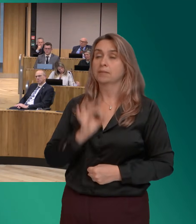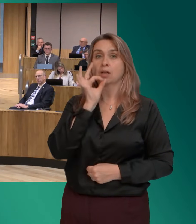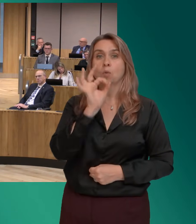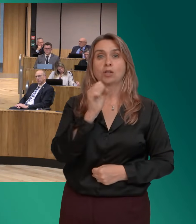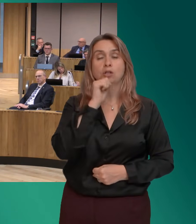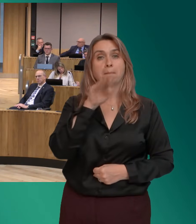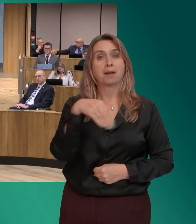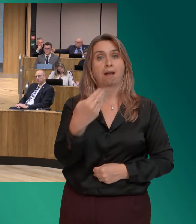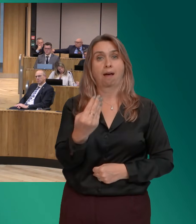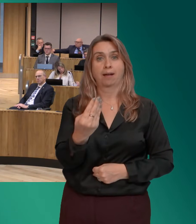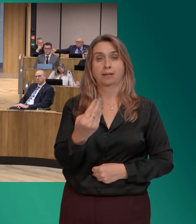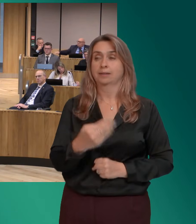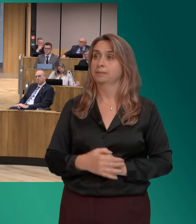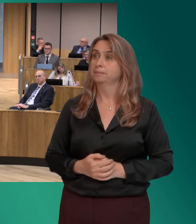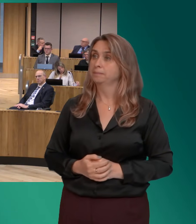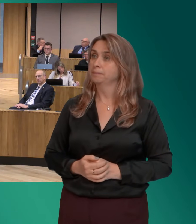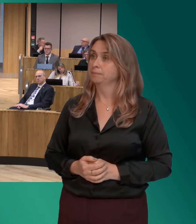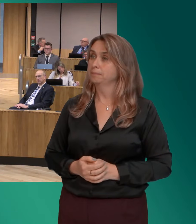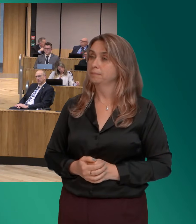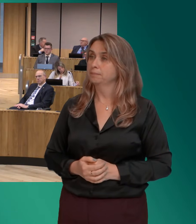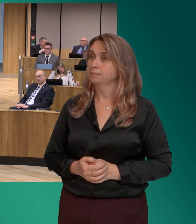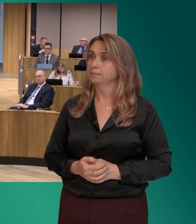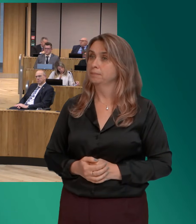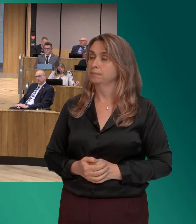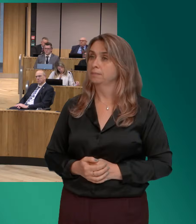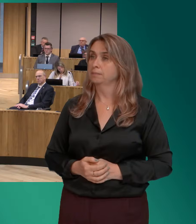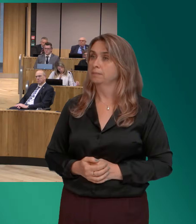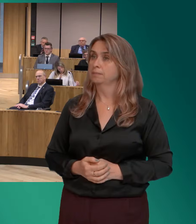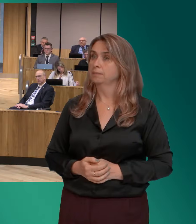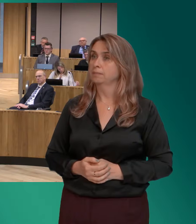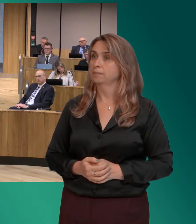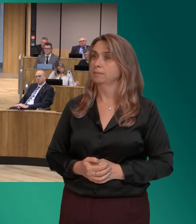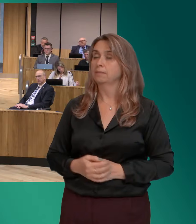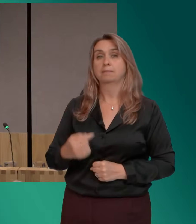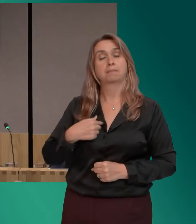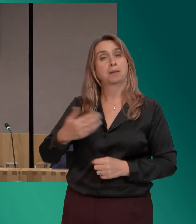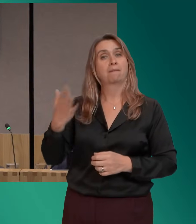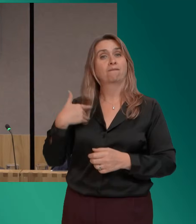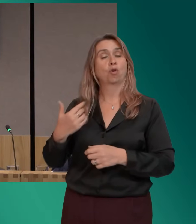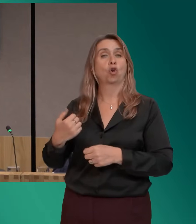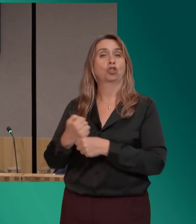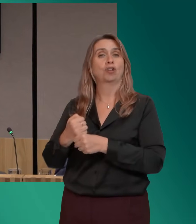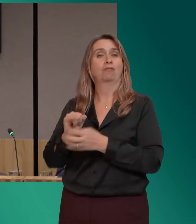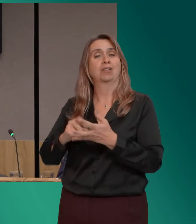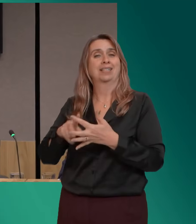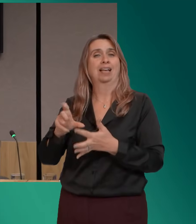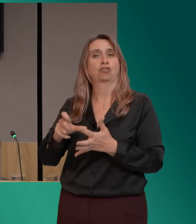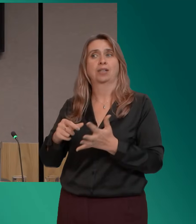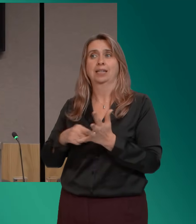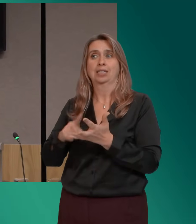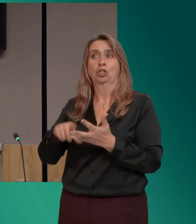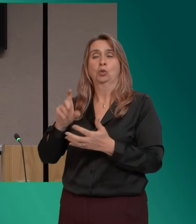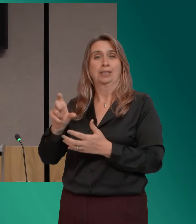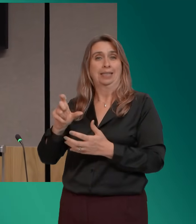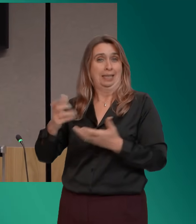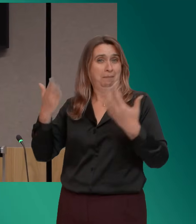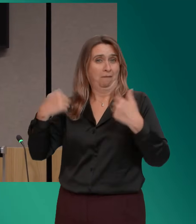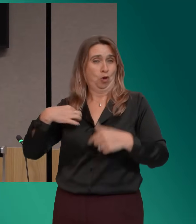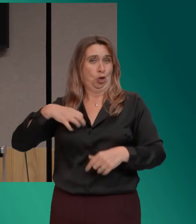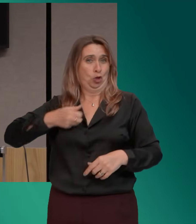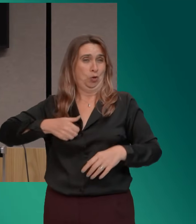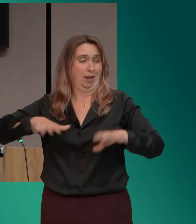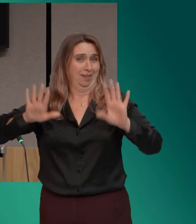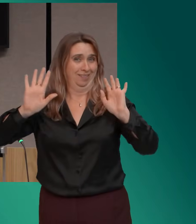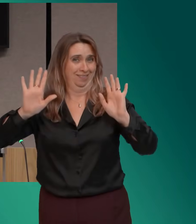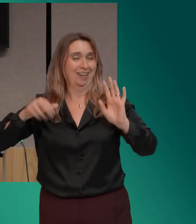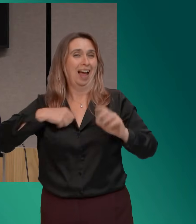Shavtaj. You'd expect me to talk about Fair Work as the former General Secretary of TUC Cymru, so that's me declaring an interest. So